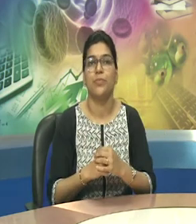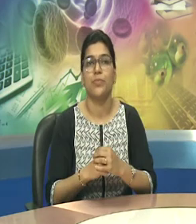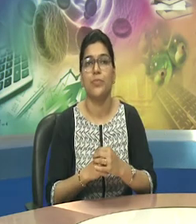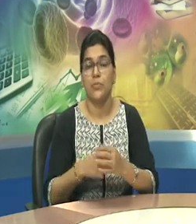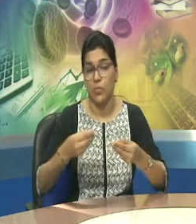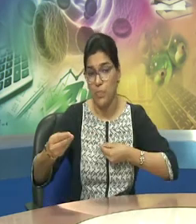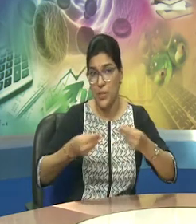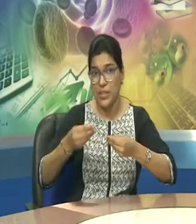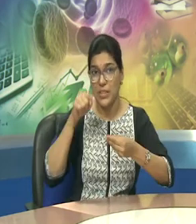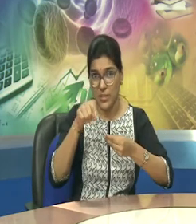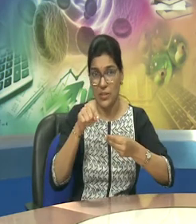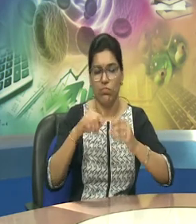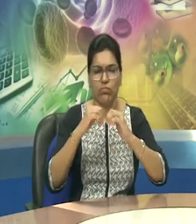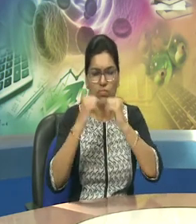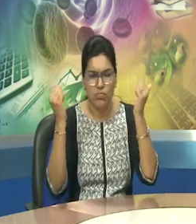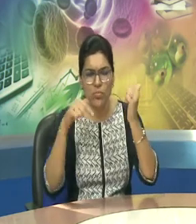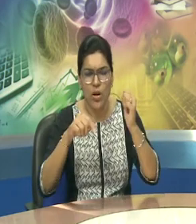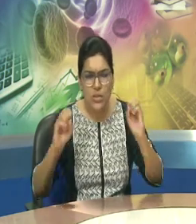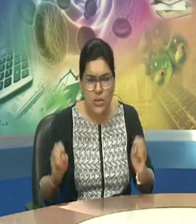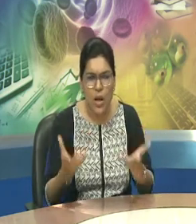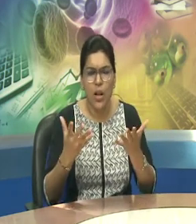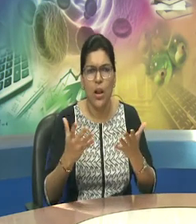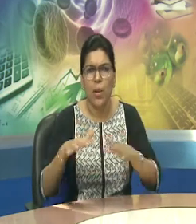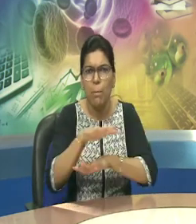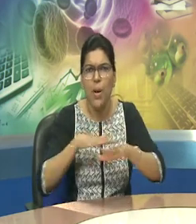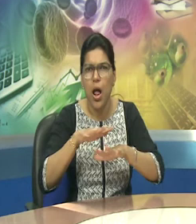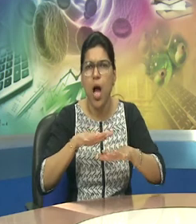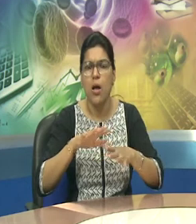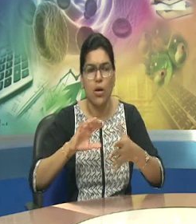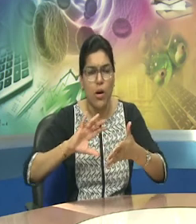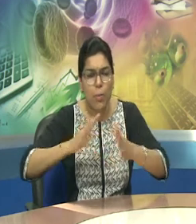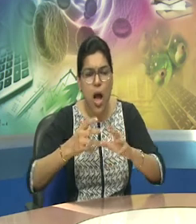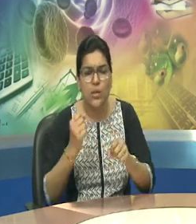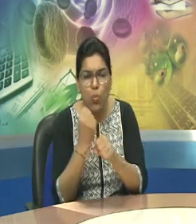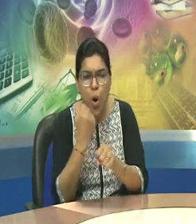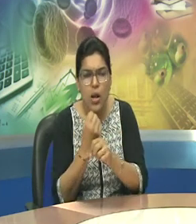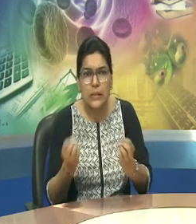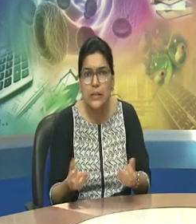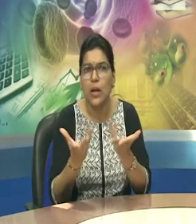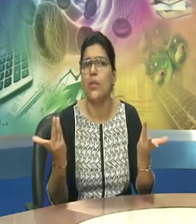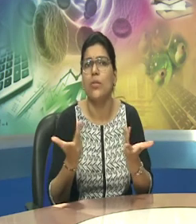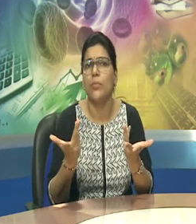Identify the function of an entrepreneur. The next is